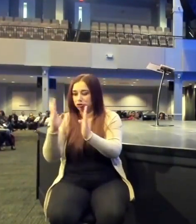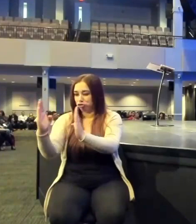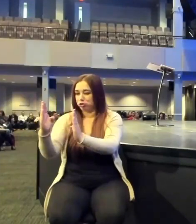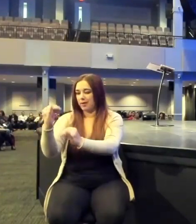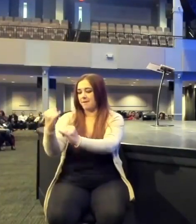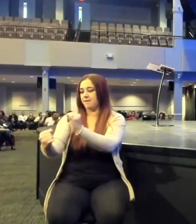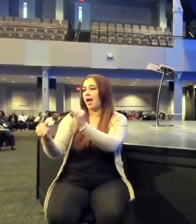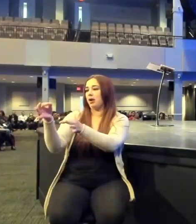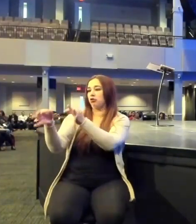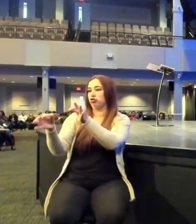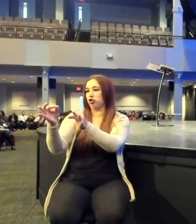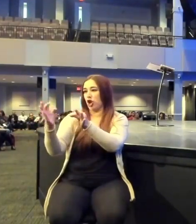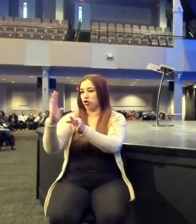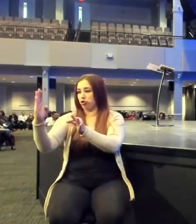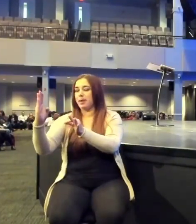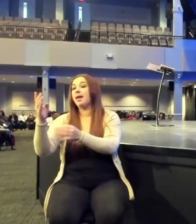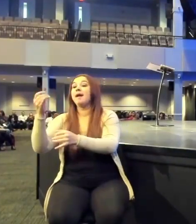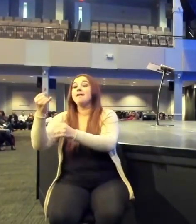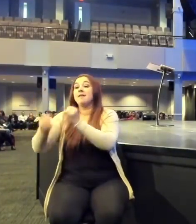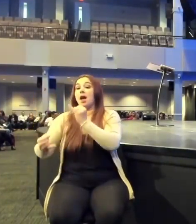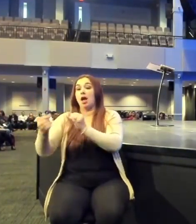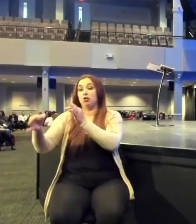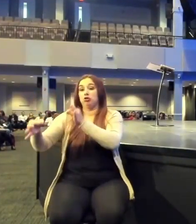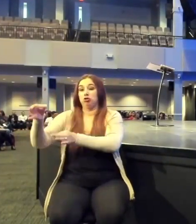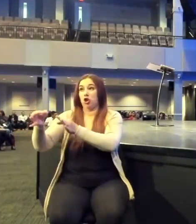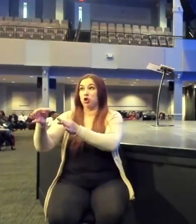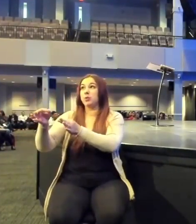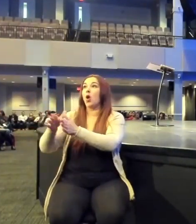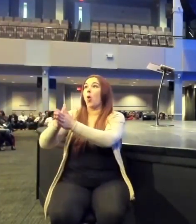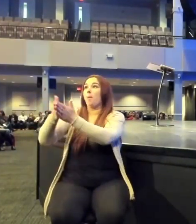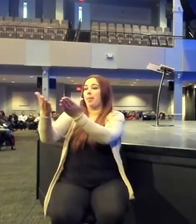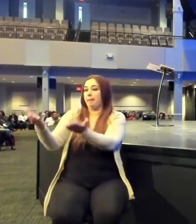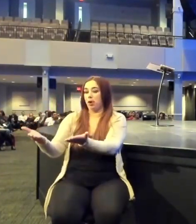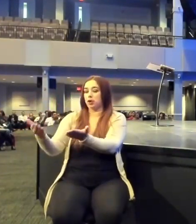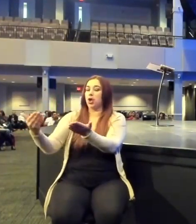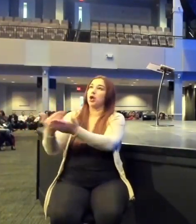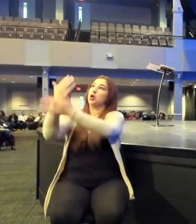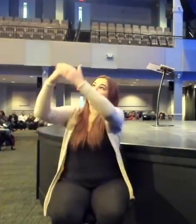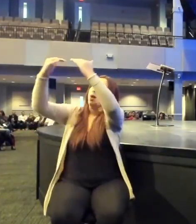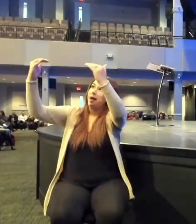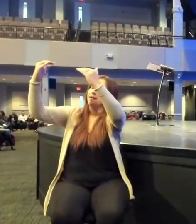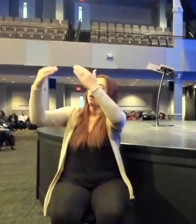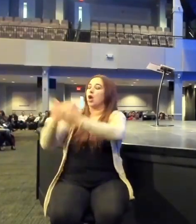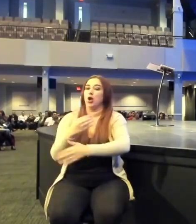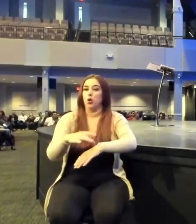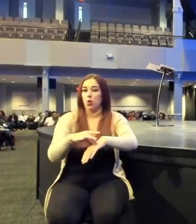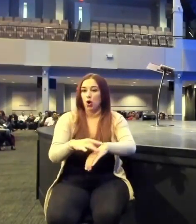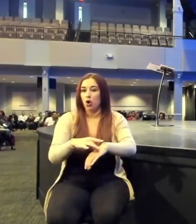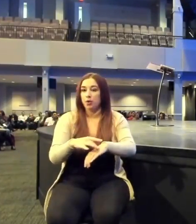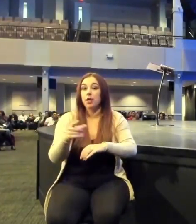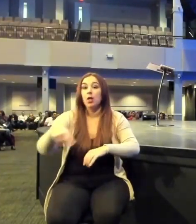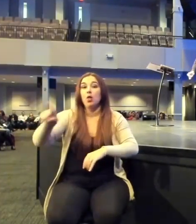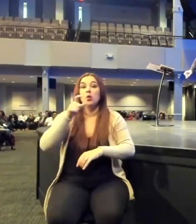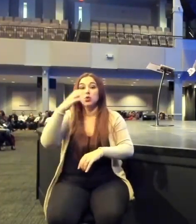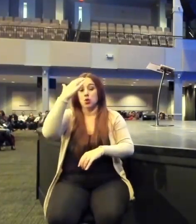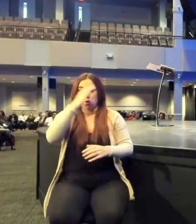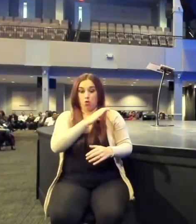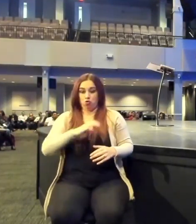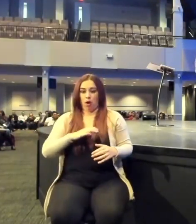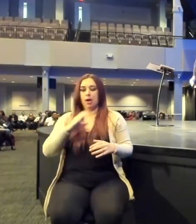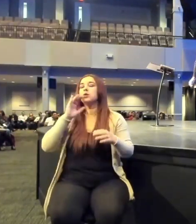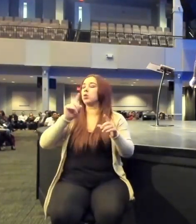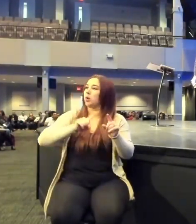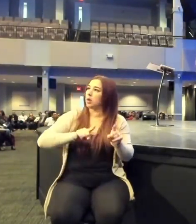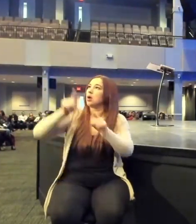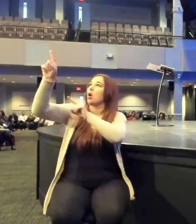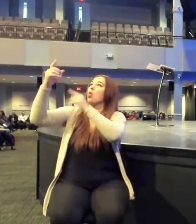final judgment. And then out of that final judgment of the opening of the books, there'll be a new heaven and a new earth. Those who know Christ will be ushered in